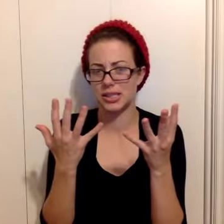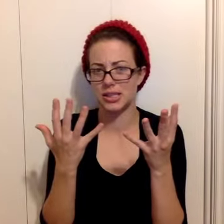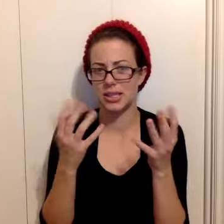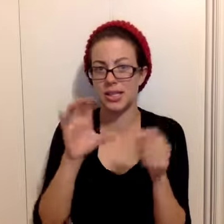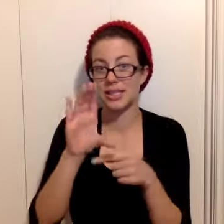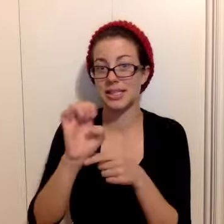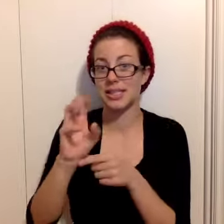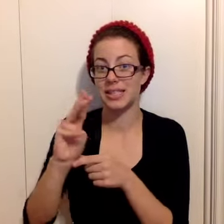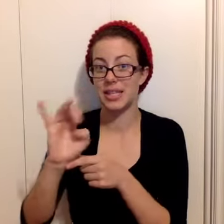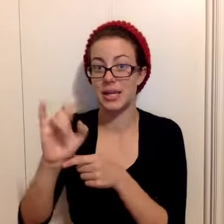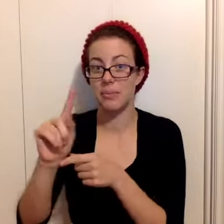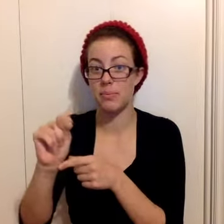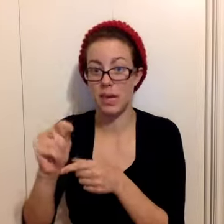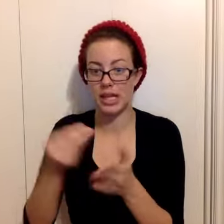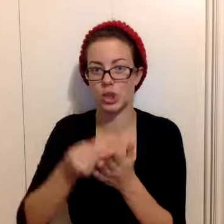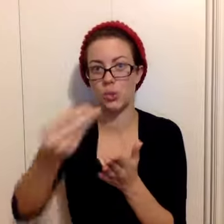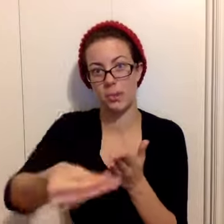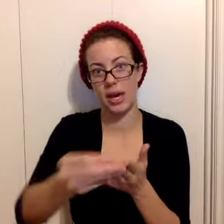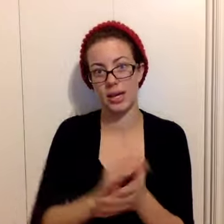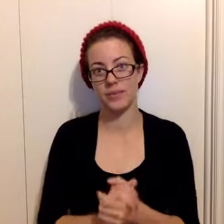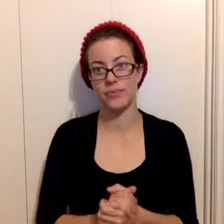to do this?